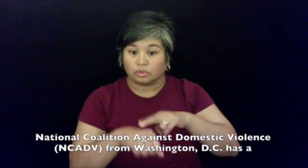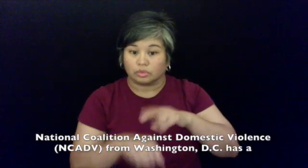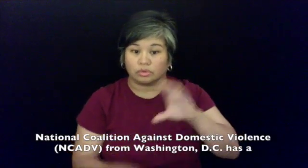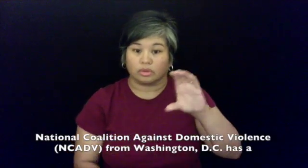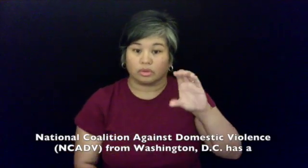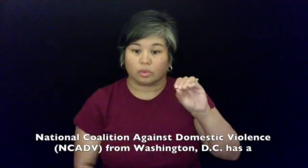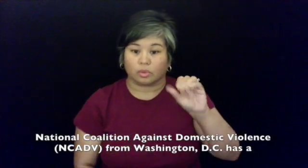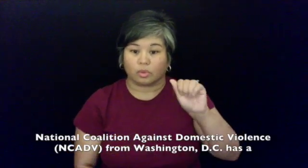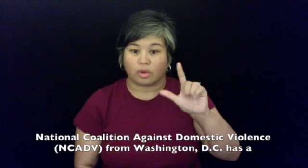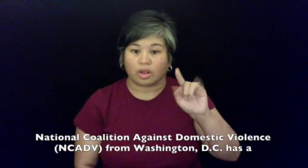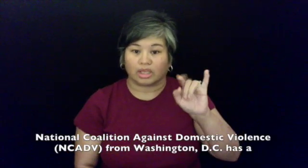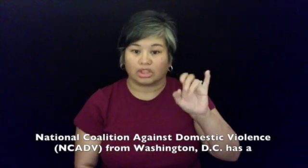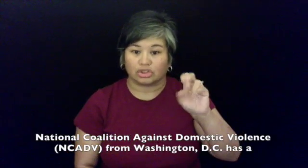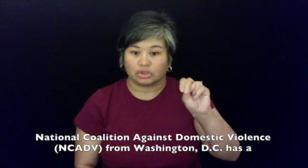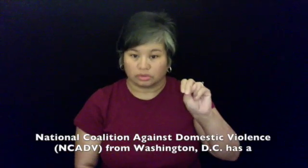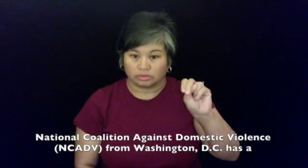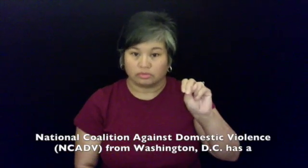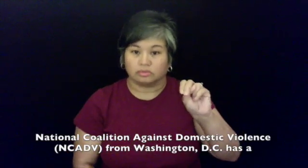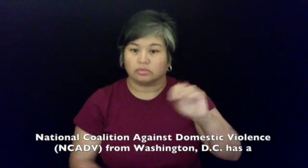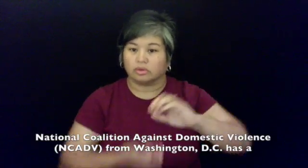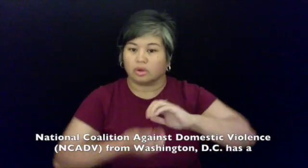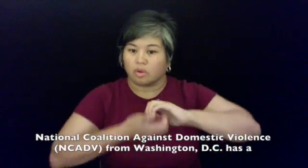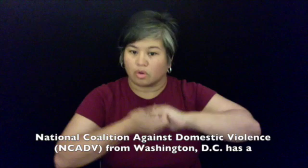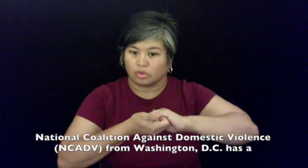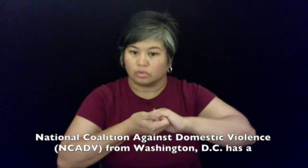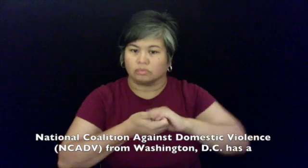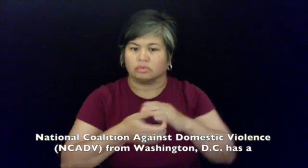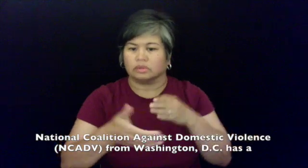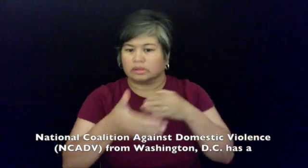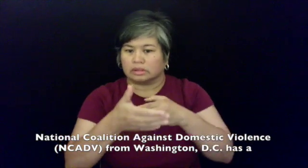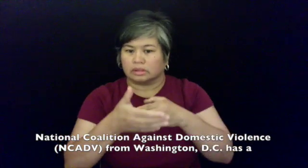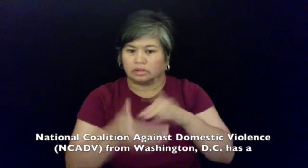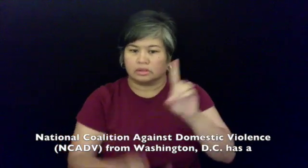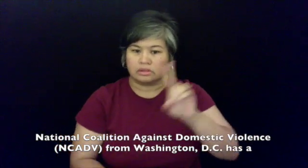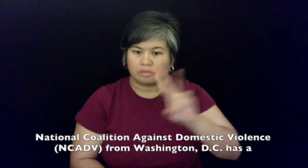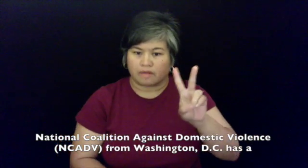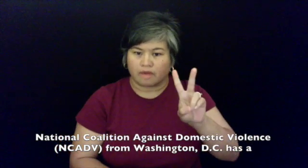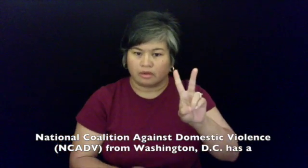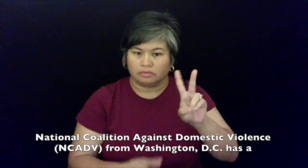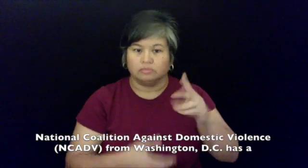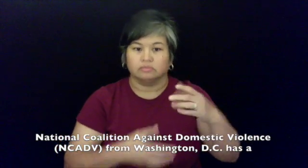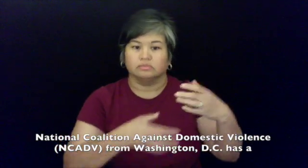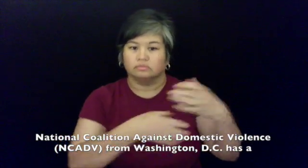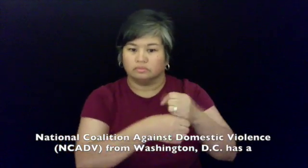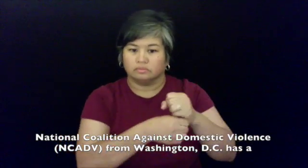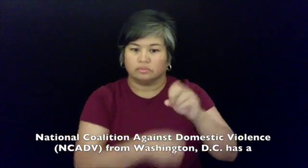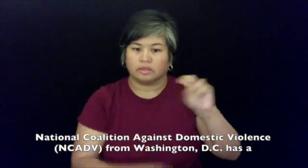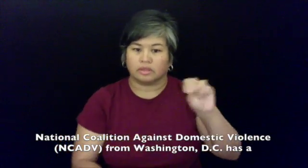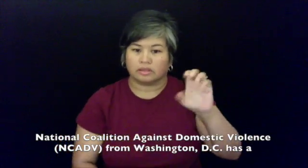The National Coalition Against Domestic Violence, NCADV, from Washington,